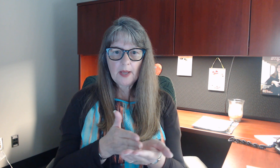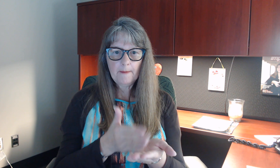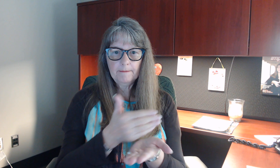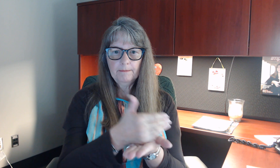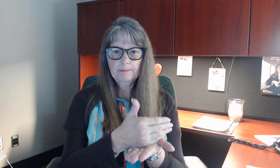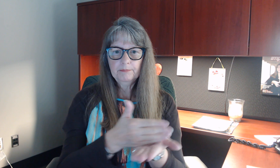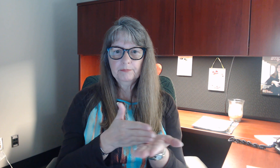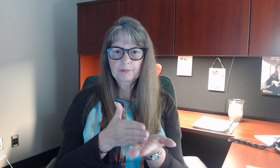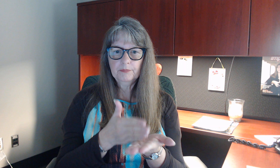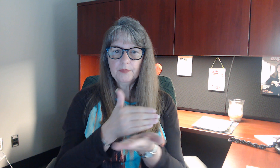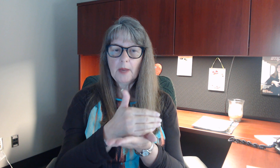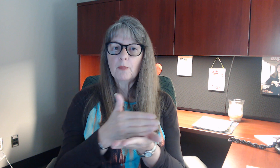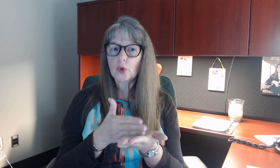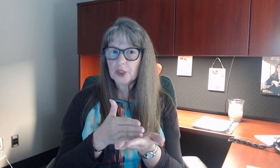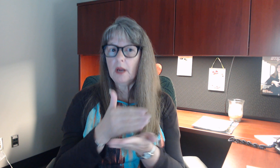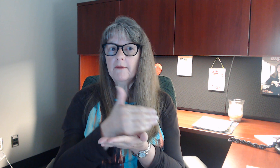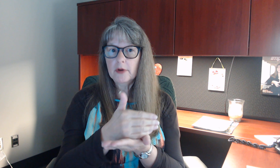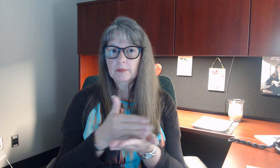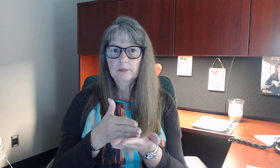Some, a portion